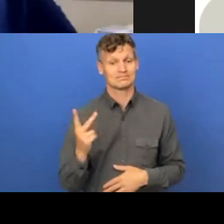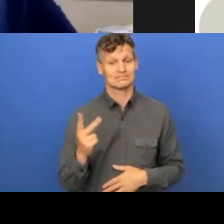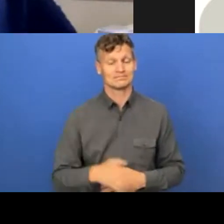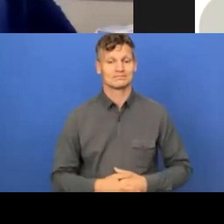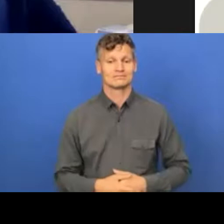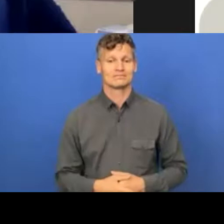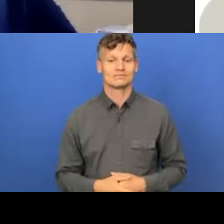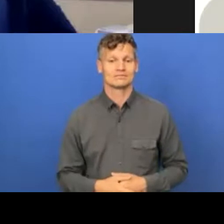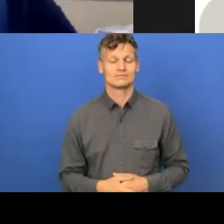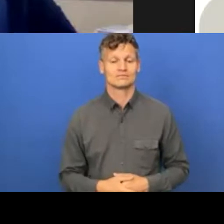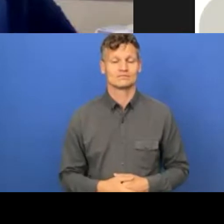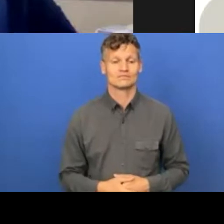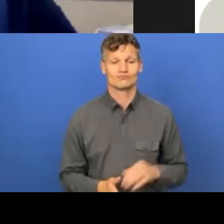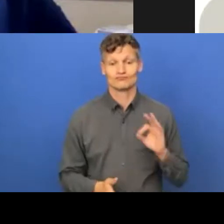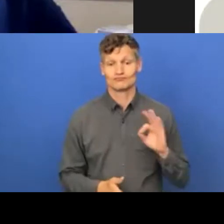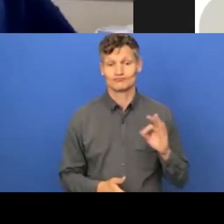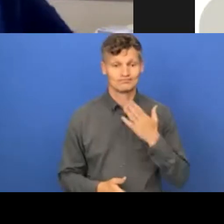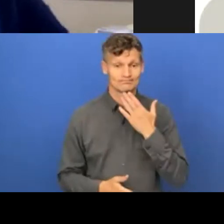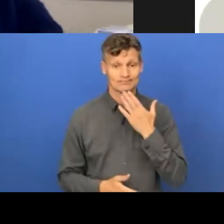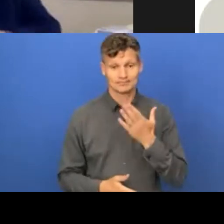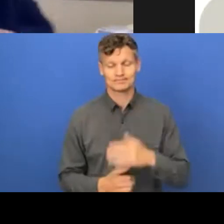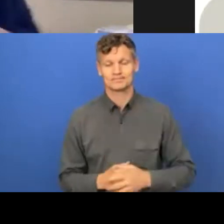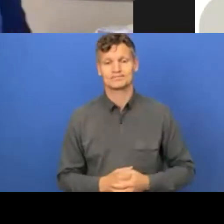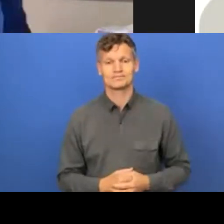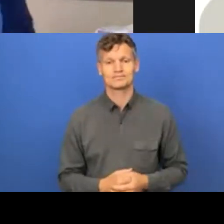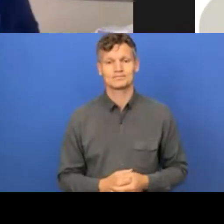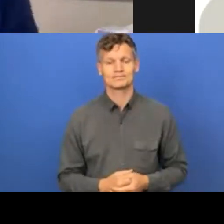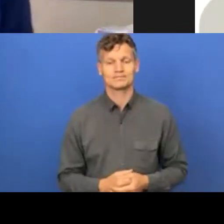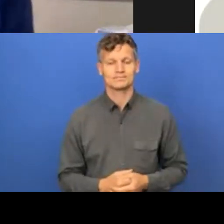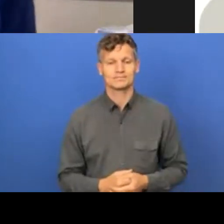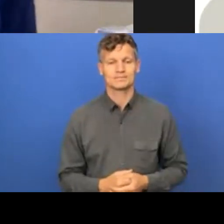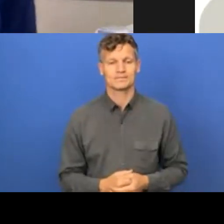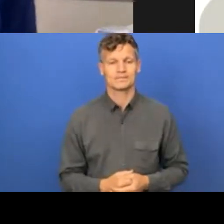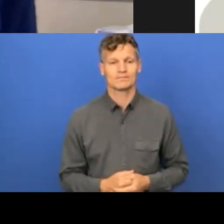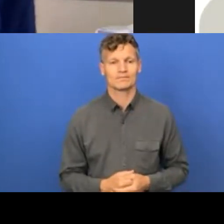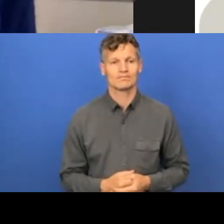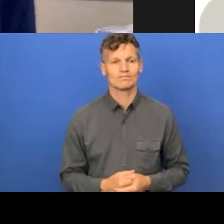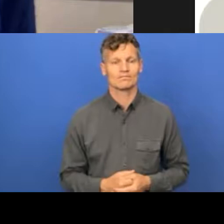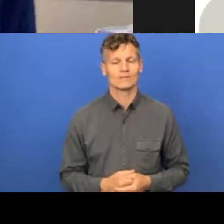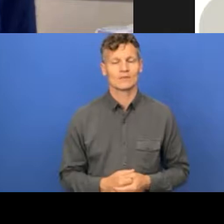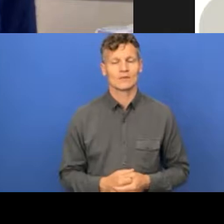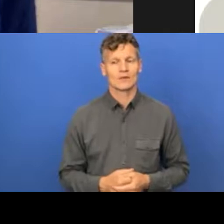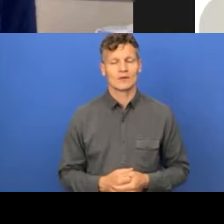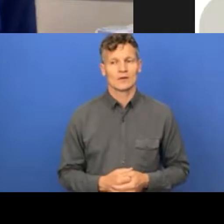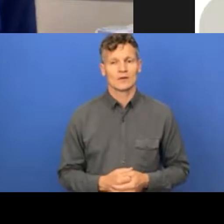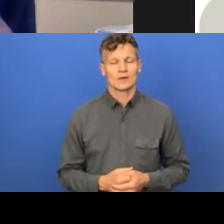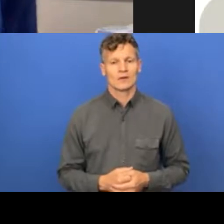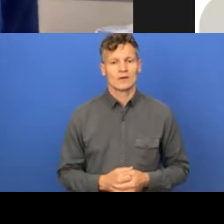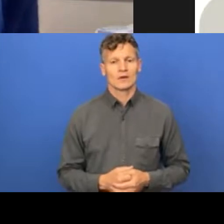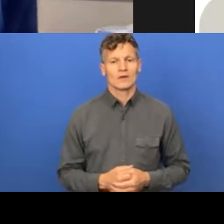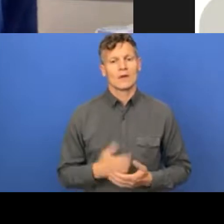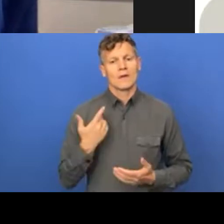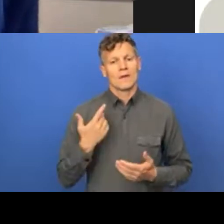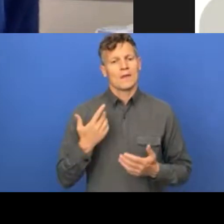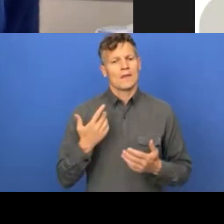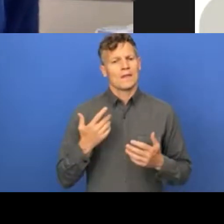Sure, thanks, Christophe. So I think in regards to how research on bullying can